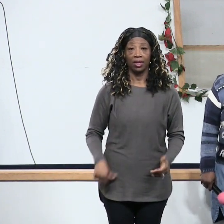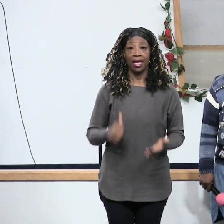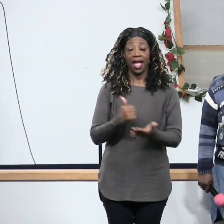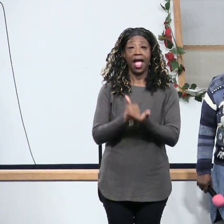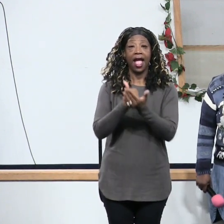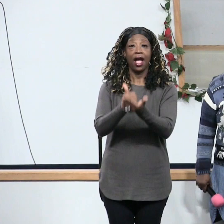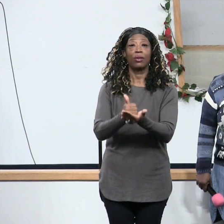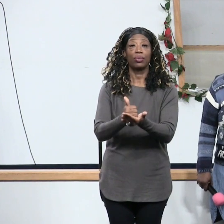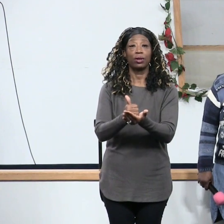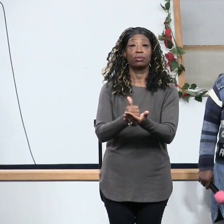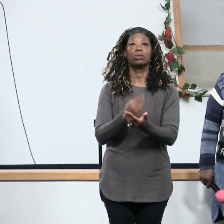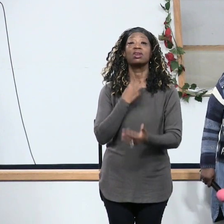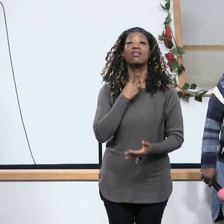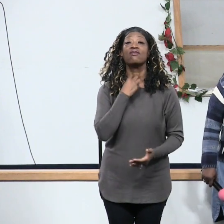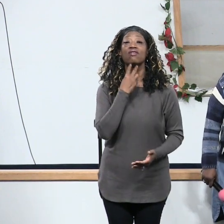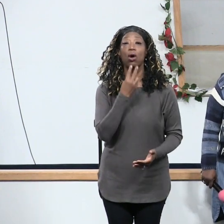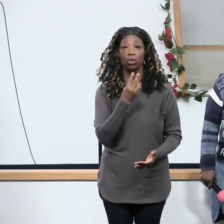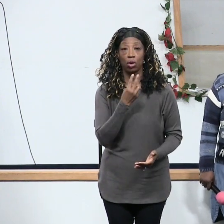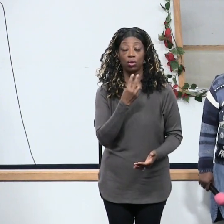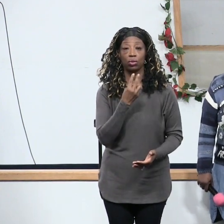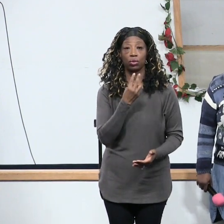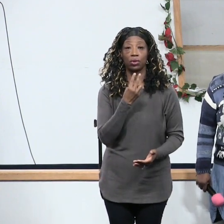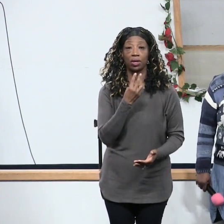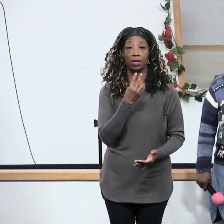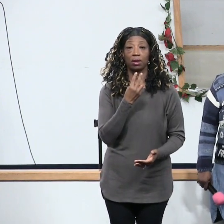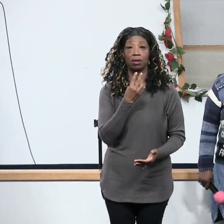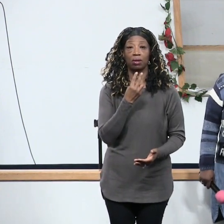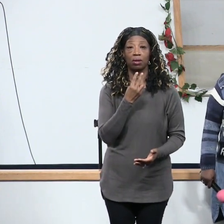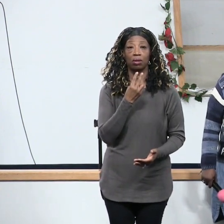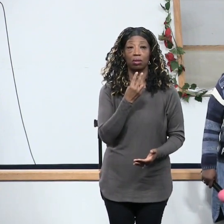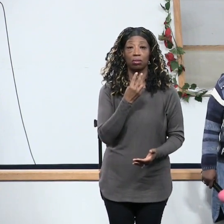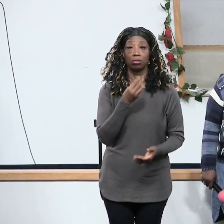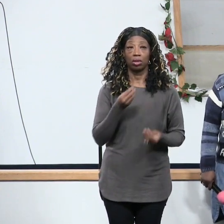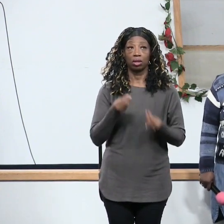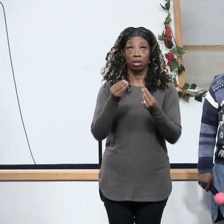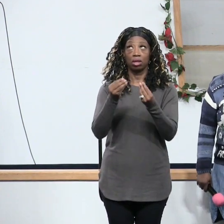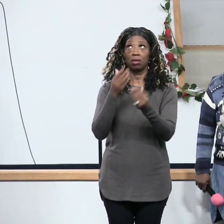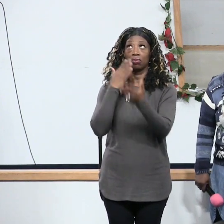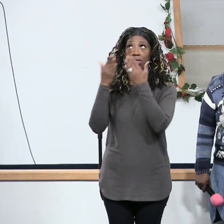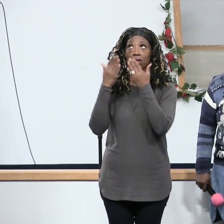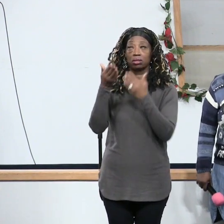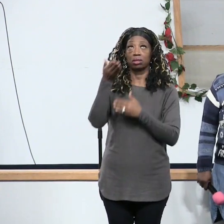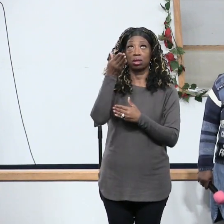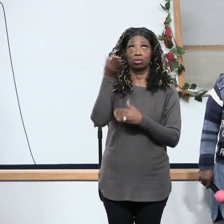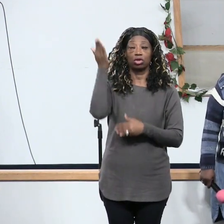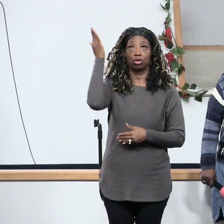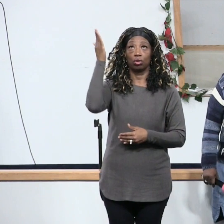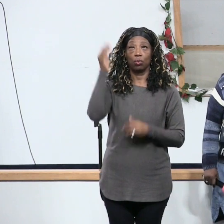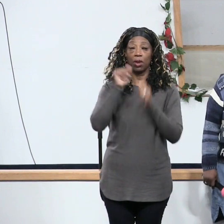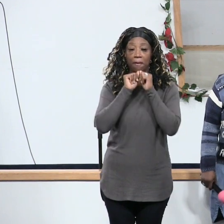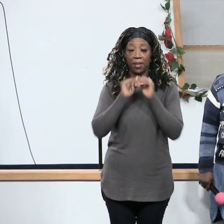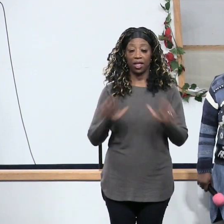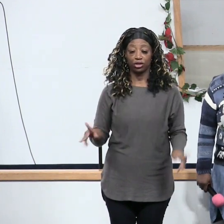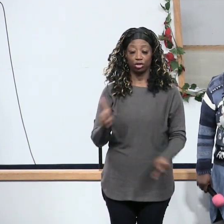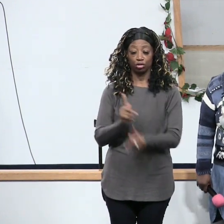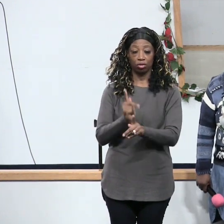Help them to be vocal in their thankfulness to you. We bless you right now.